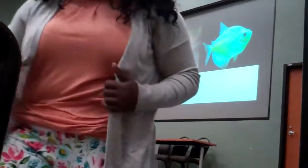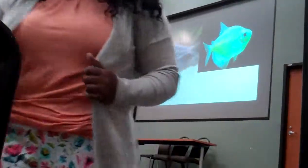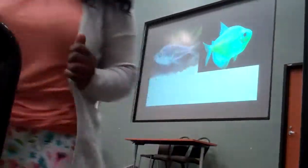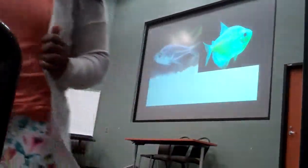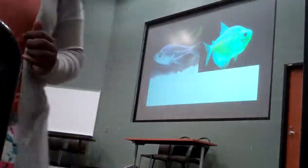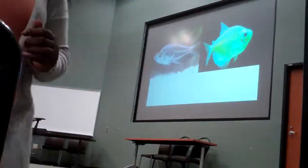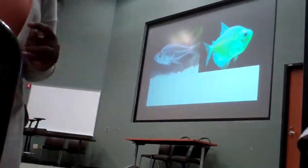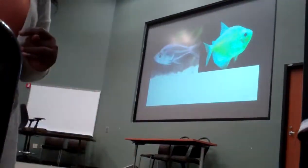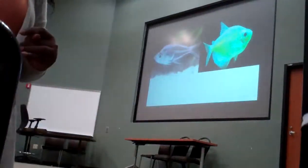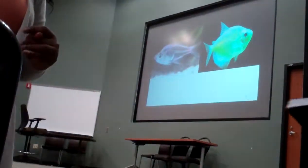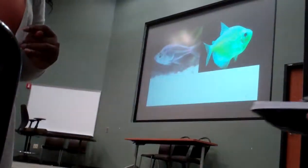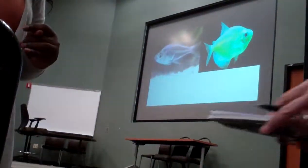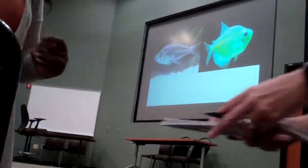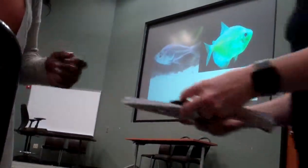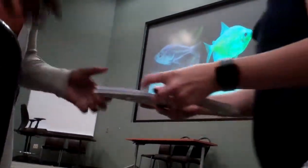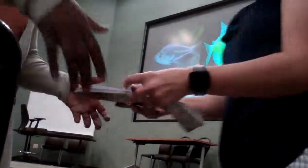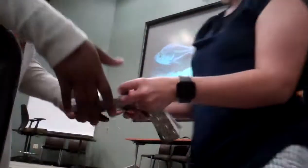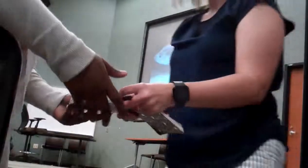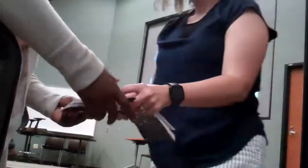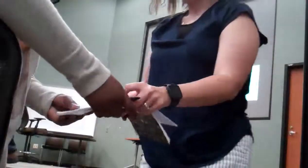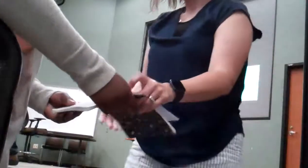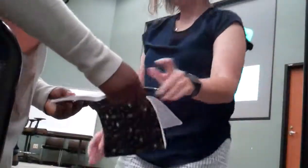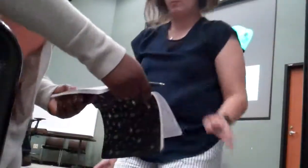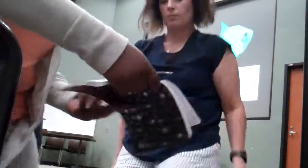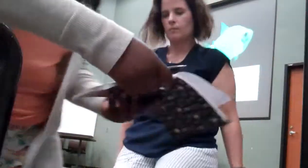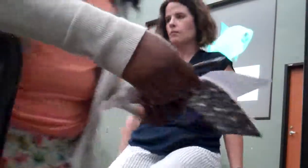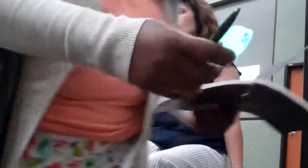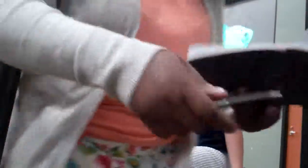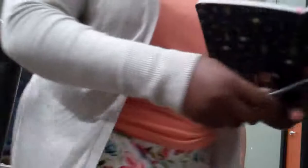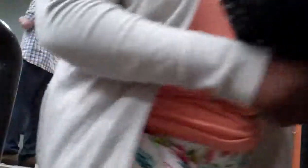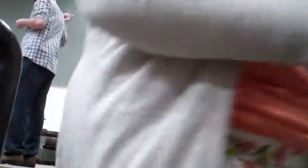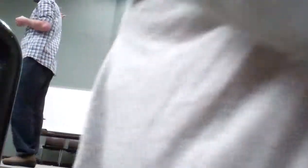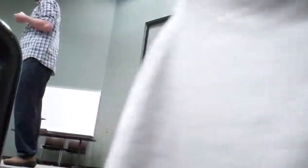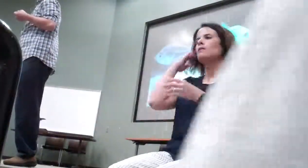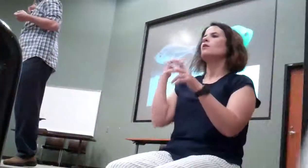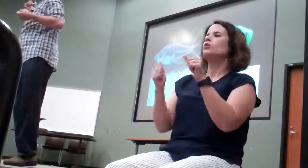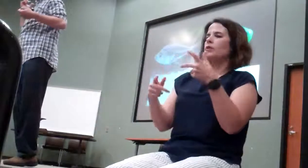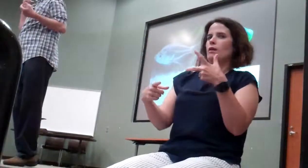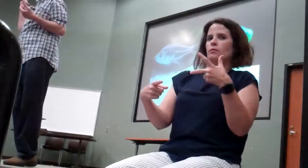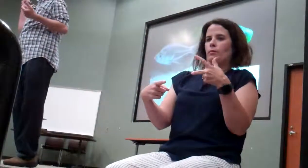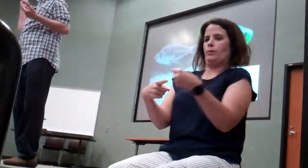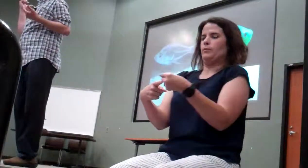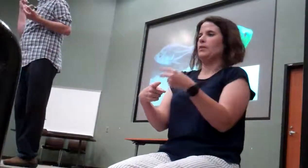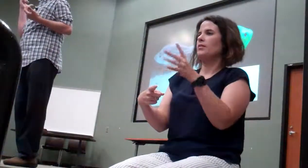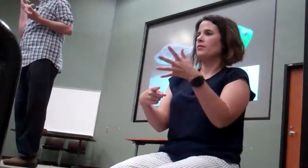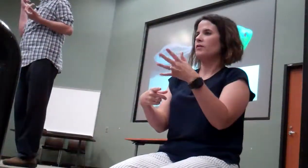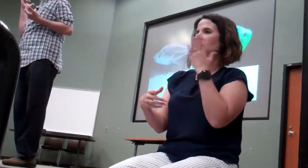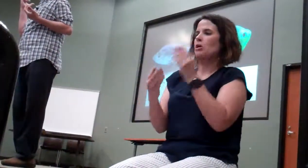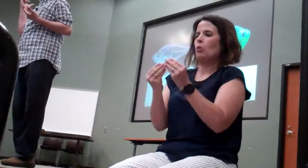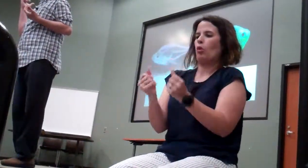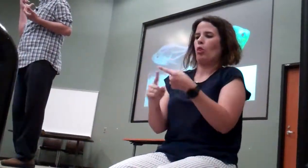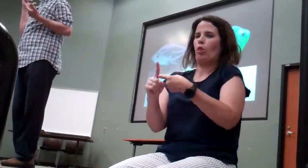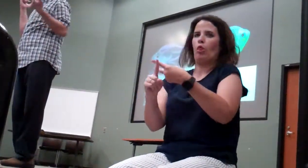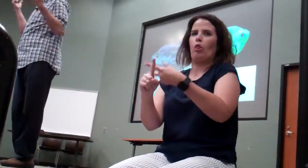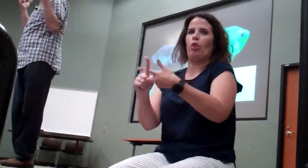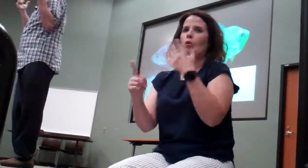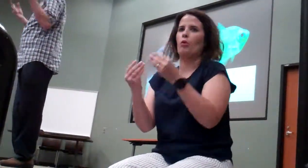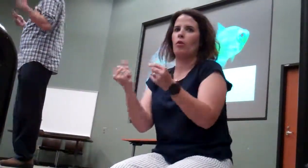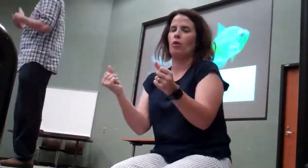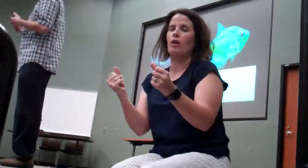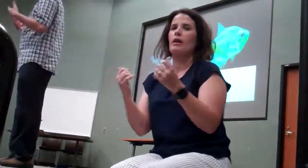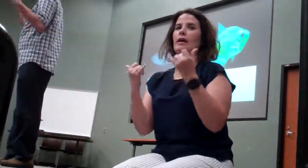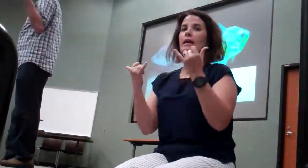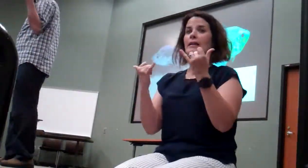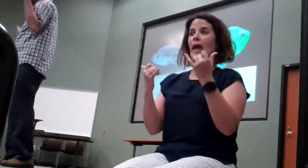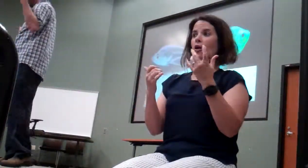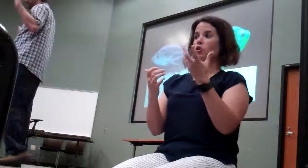want a fish that glows under a black light, you can go to the store and buy glowfish. Fish that will